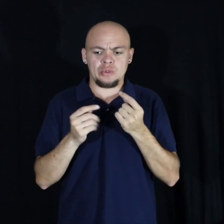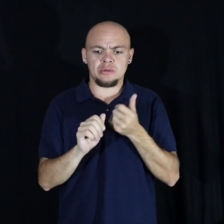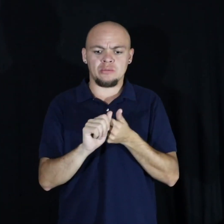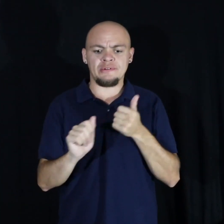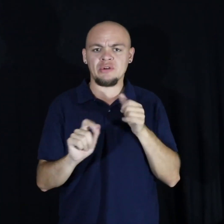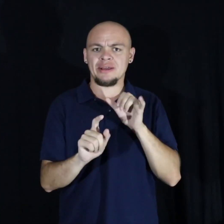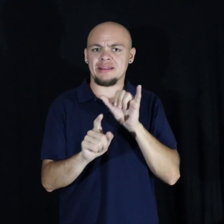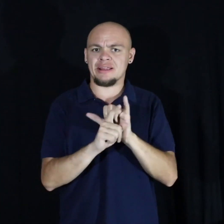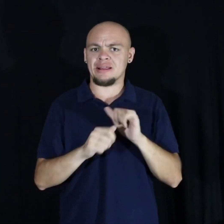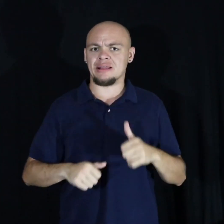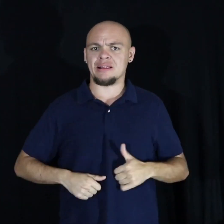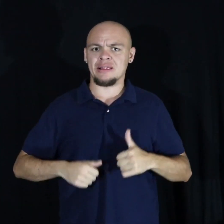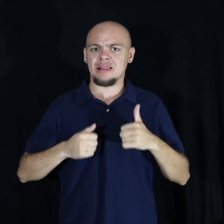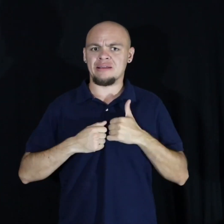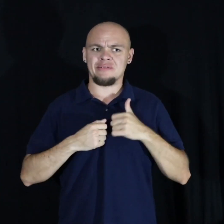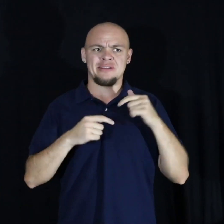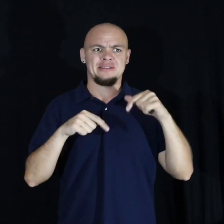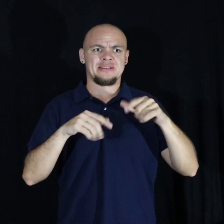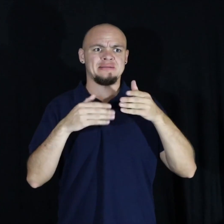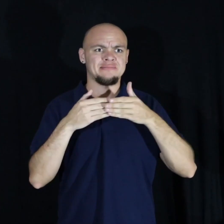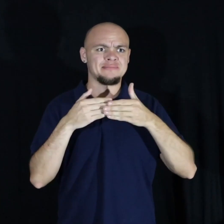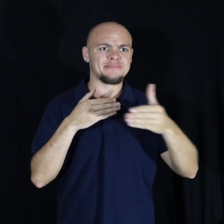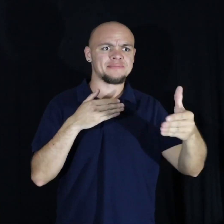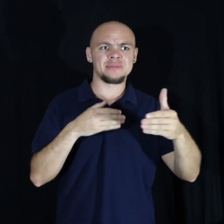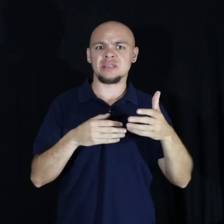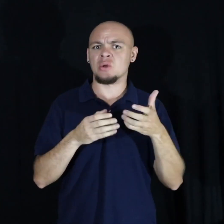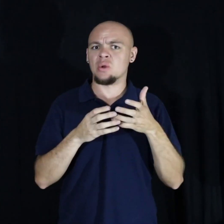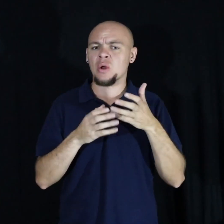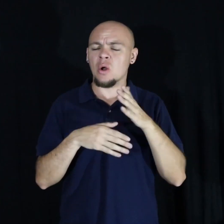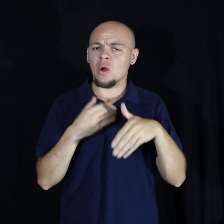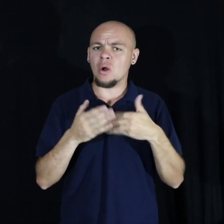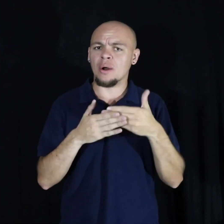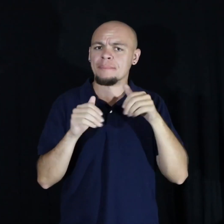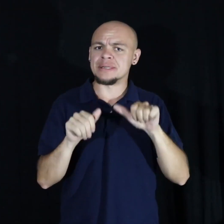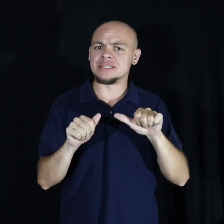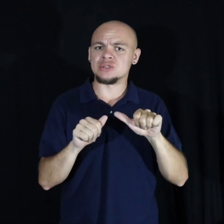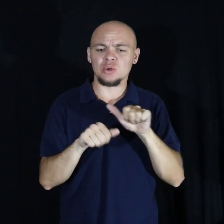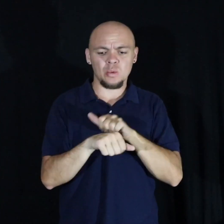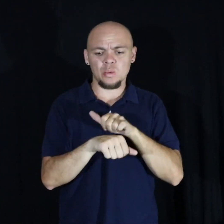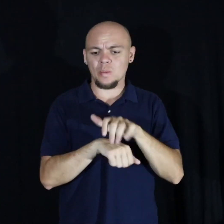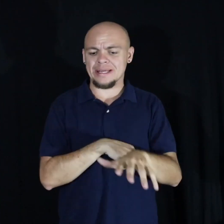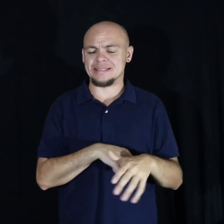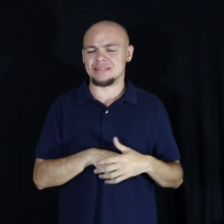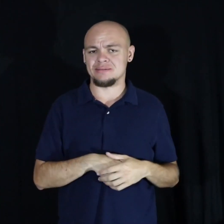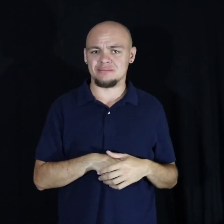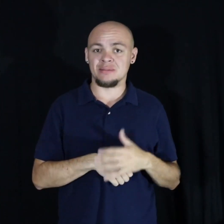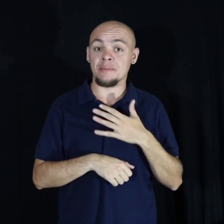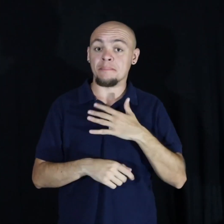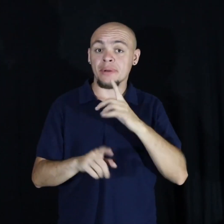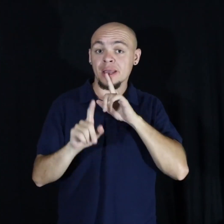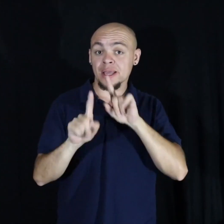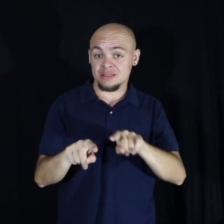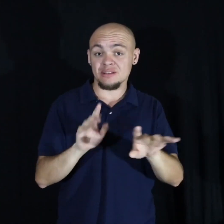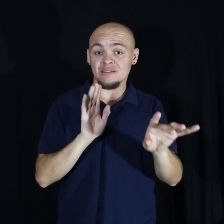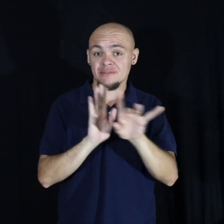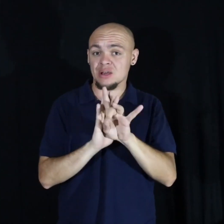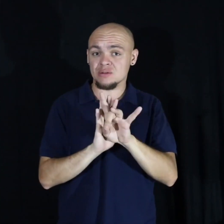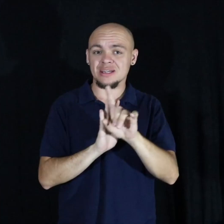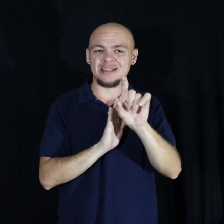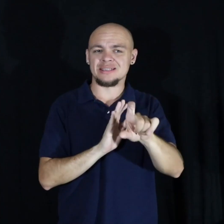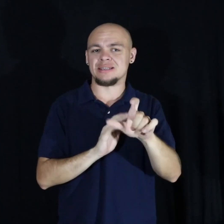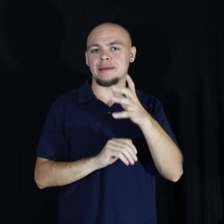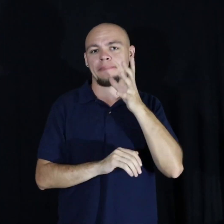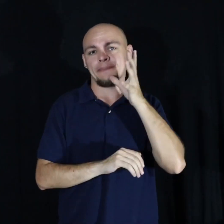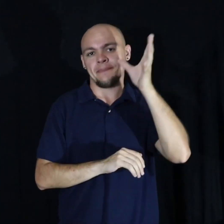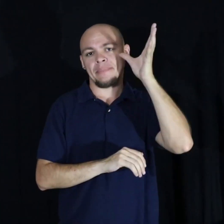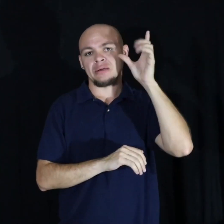life from turning out as it did, wasting so much potential? Well, I found my answer. I needed more from my